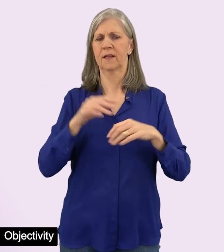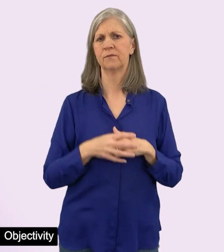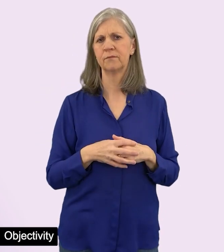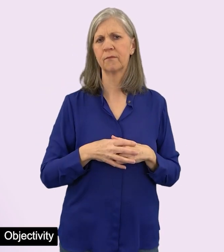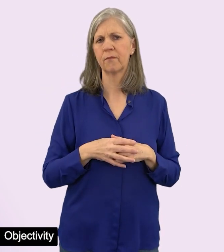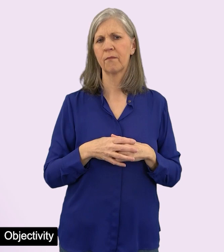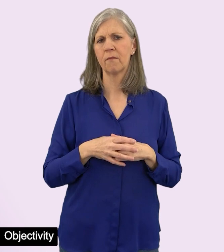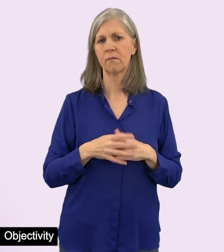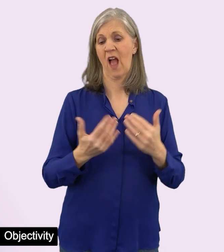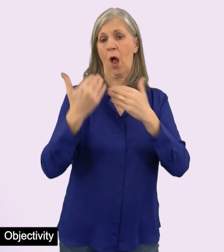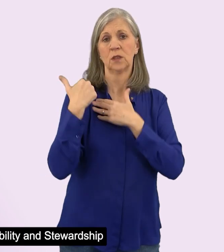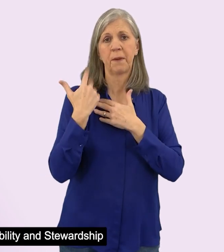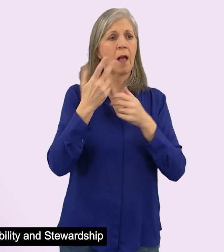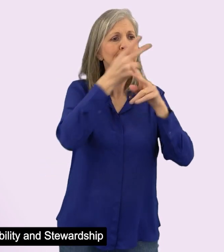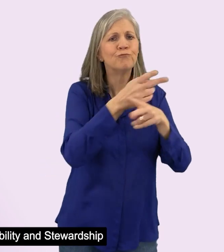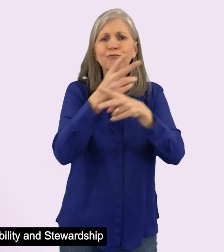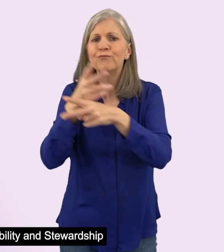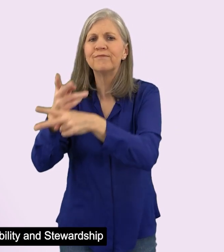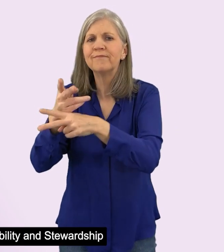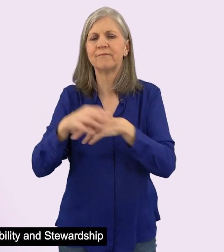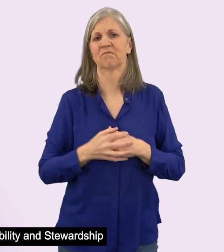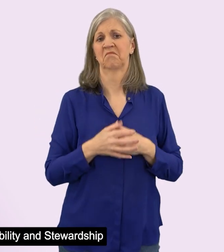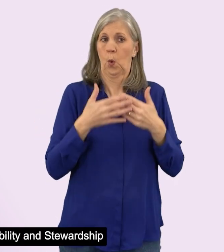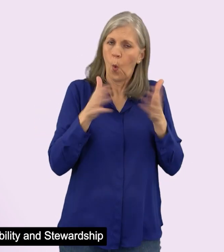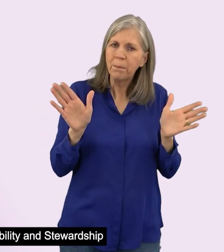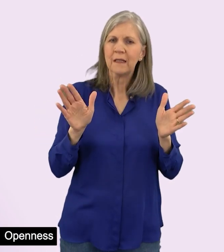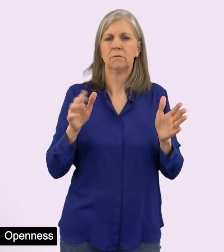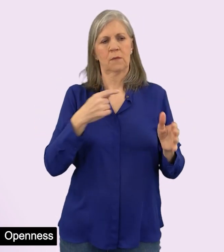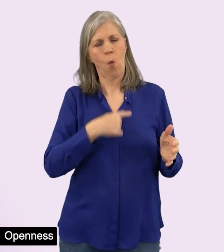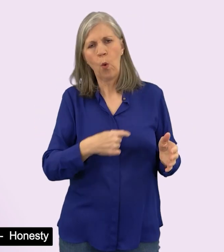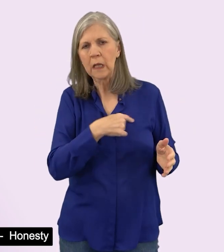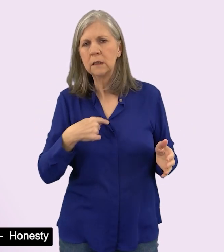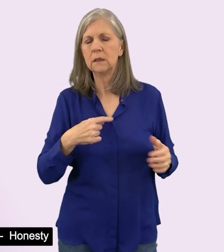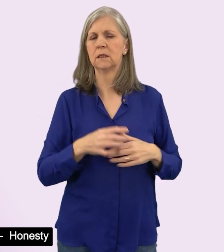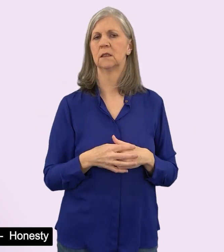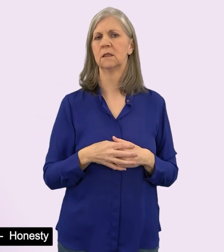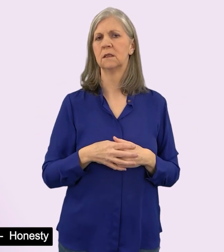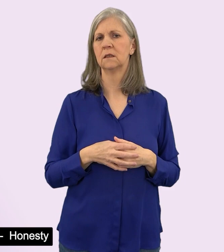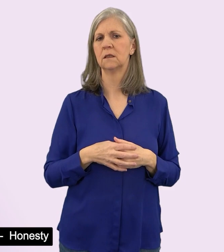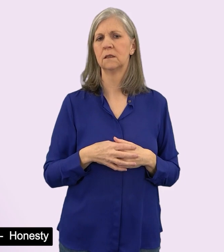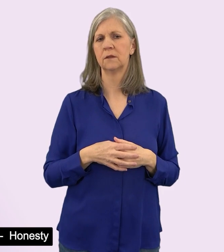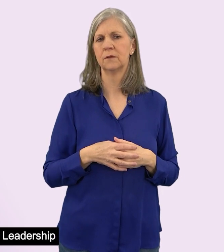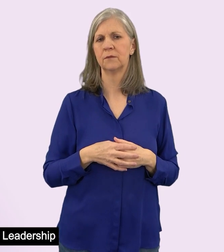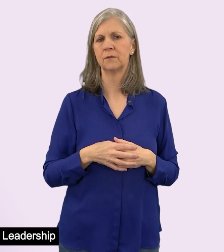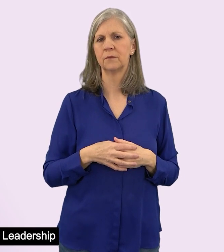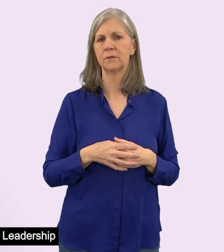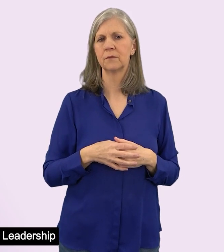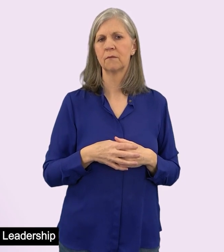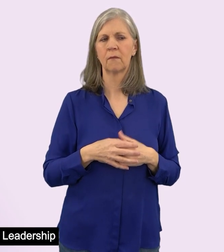objectivity, accountability, and stewardship, openness, honesty, leadership,